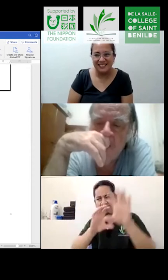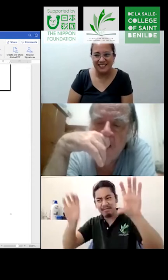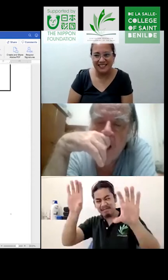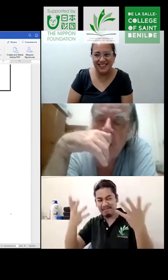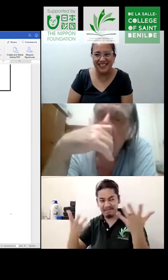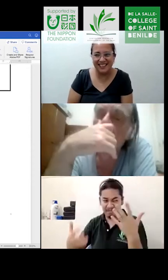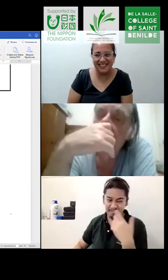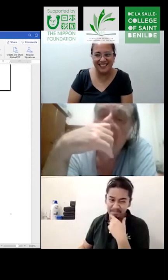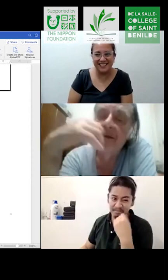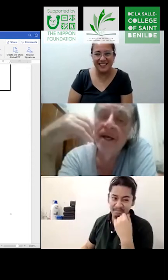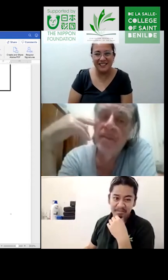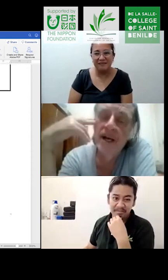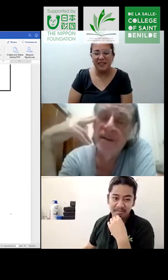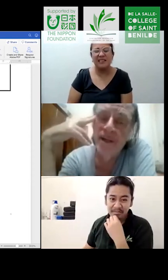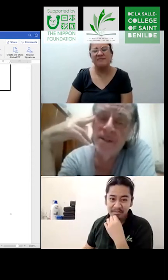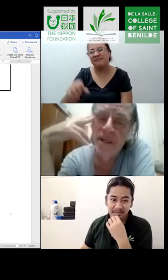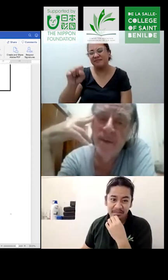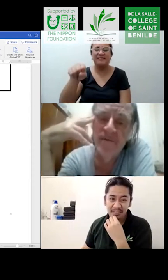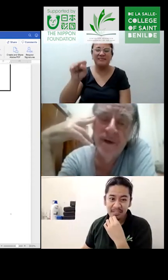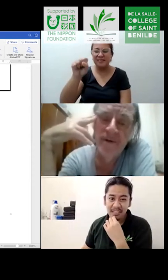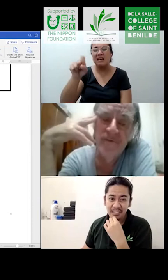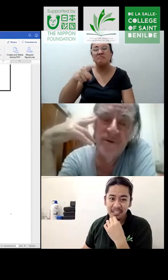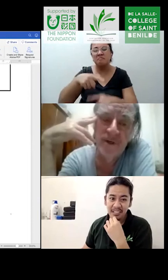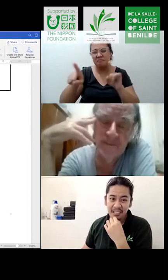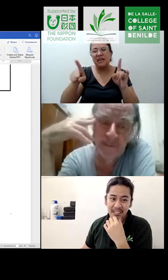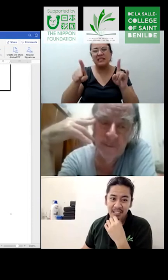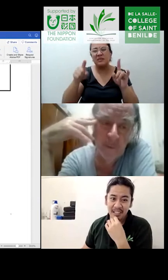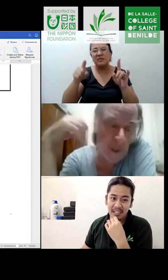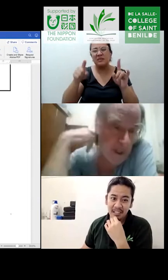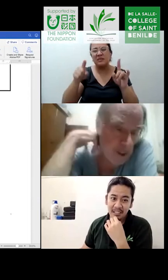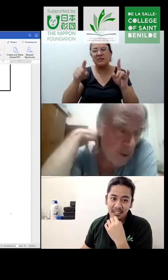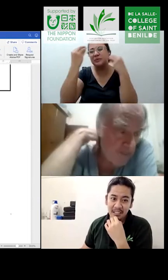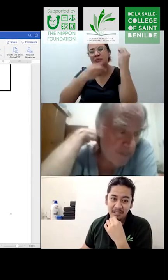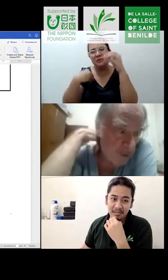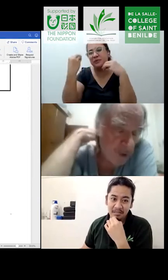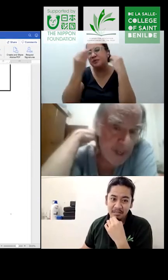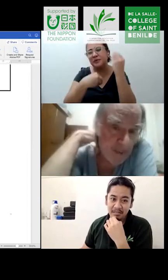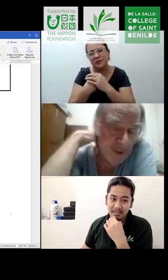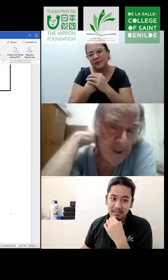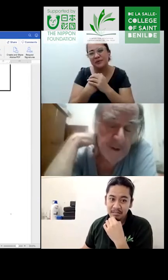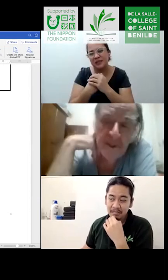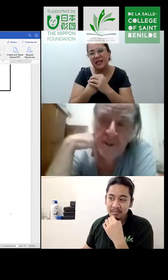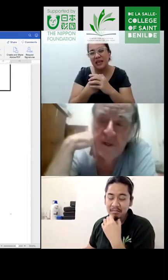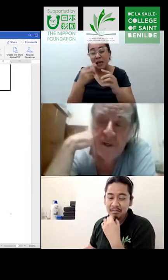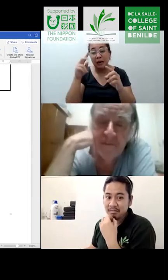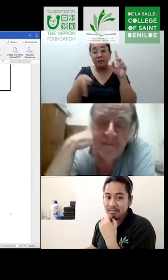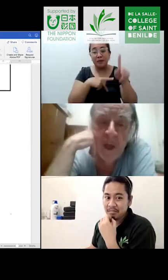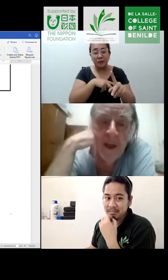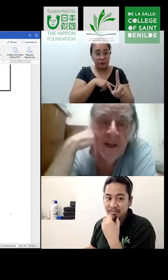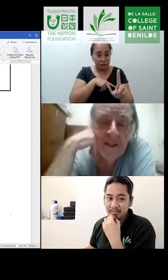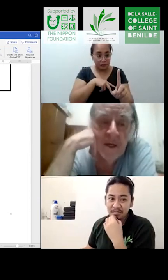I don't know. Just I don't like seeing that. Yeah, but I think it's going to be very confusing. You want people to be able to use the